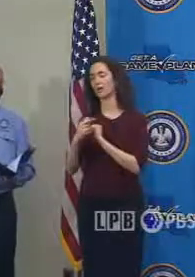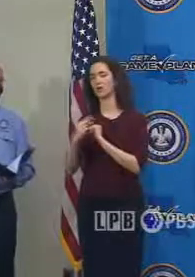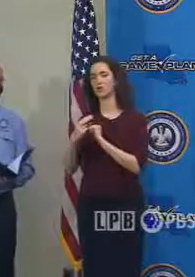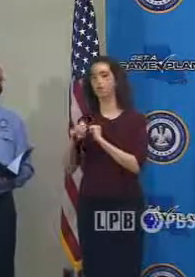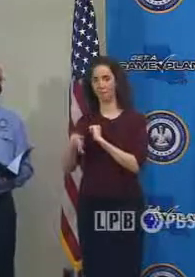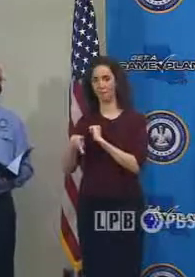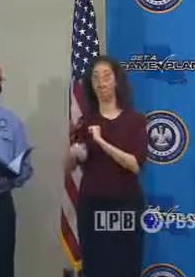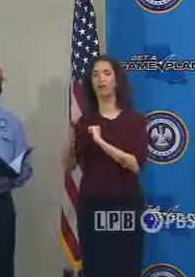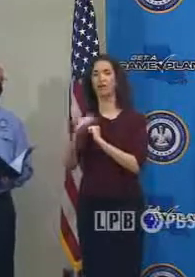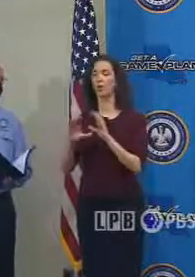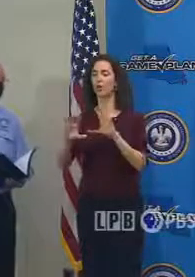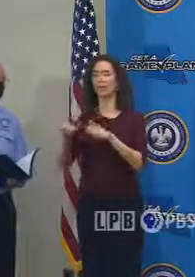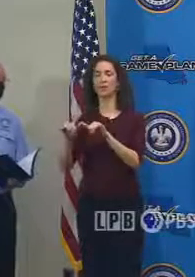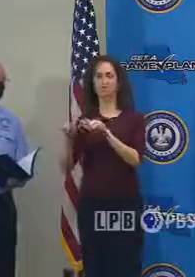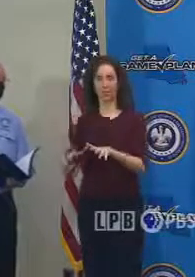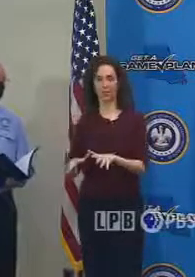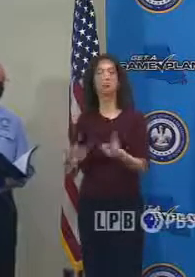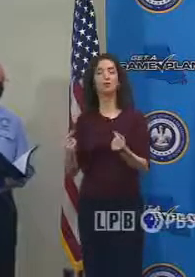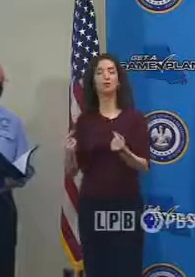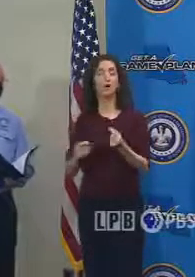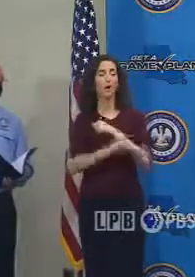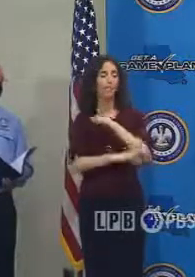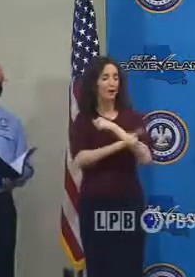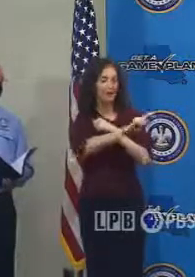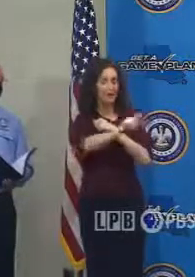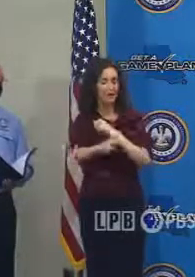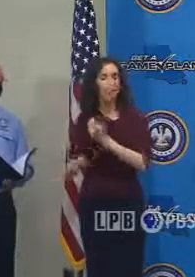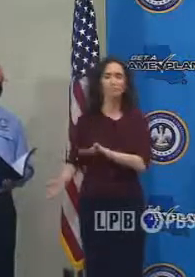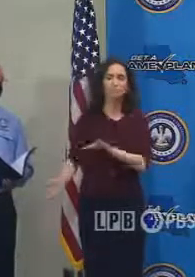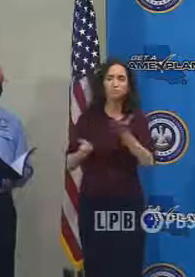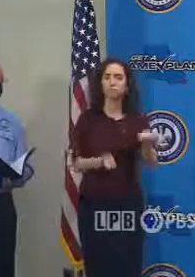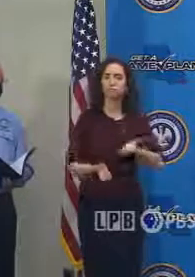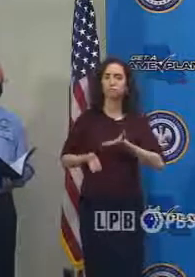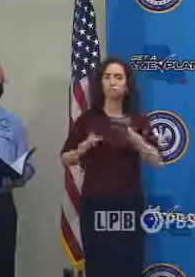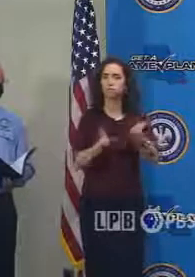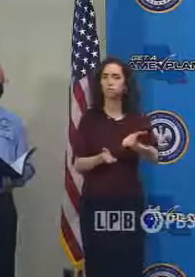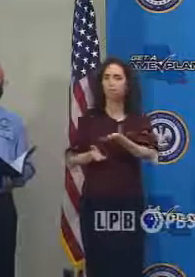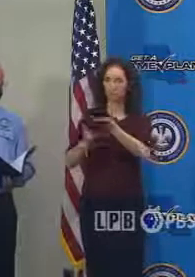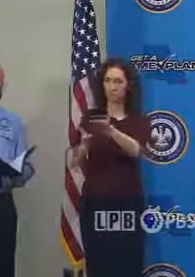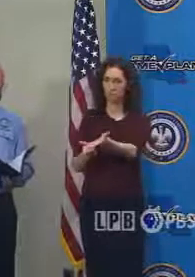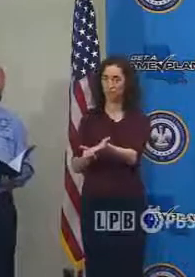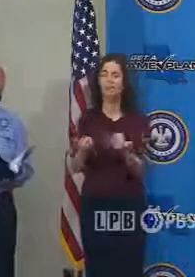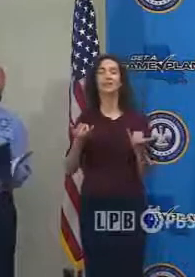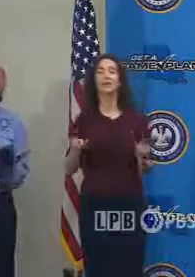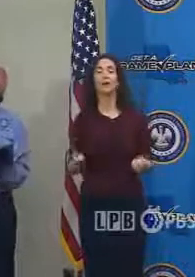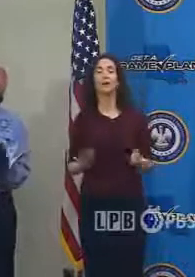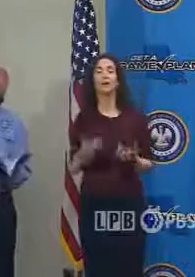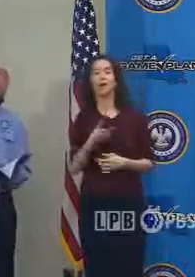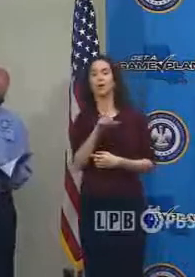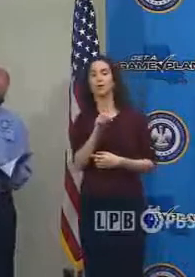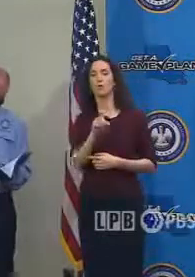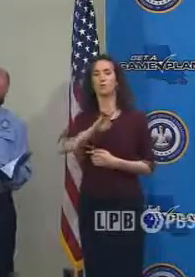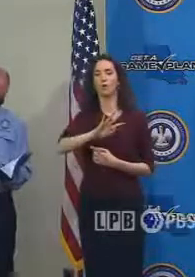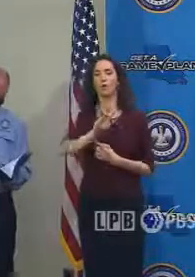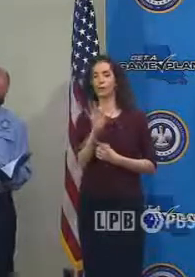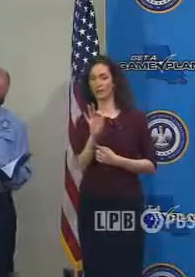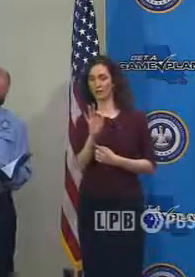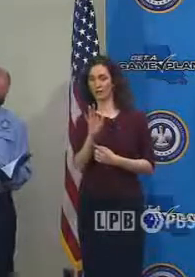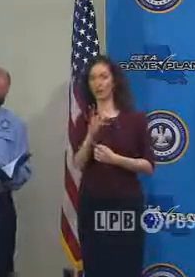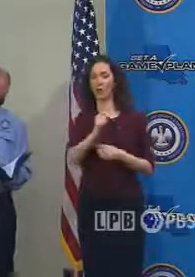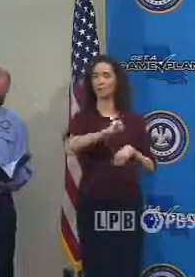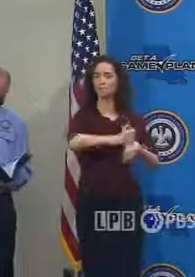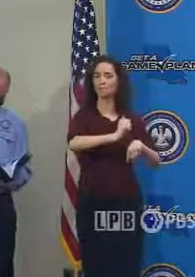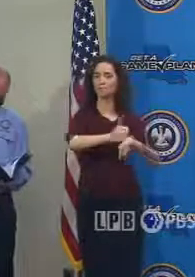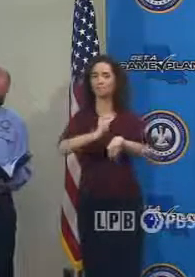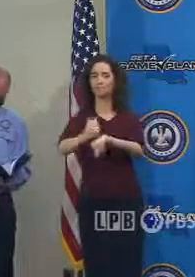getting generators out to the parishes that are requesting them. Right now we have 149 generators that are currently on